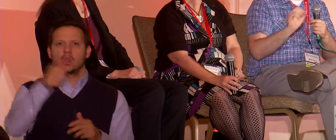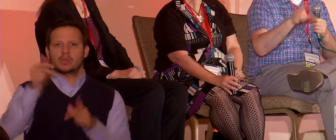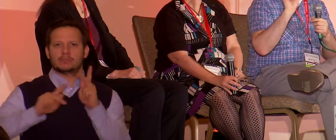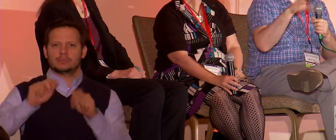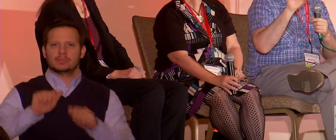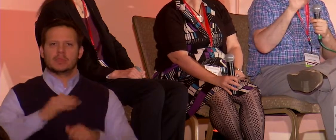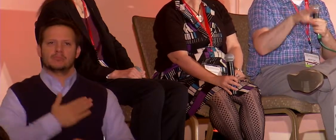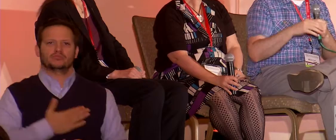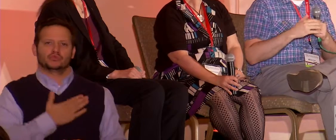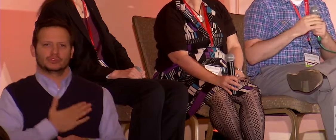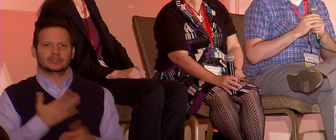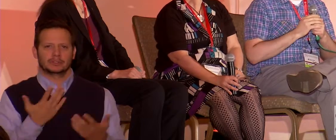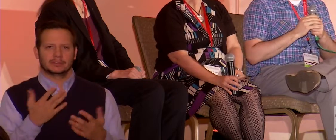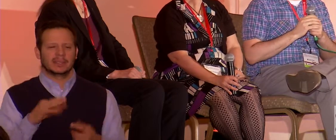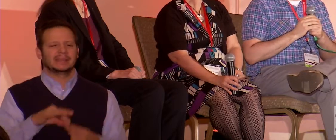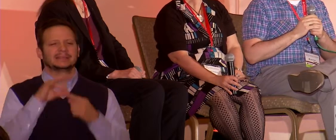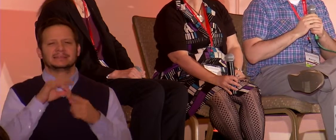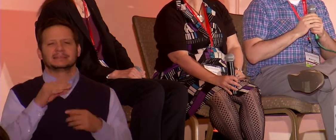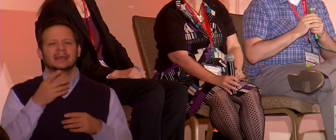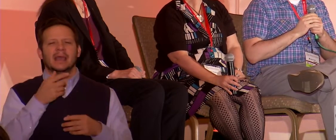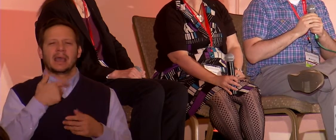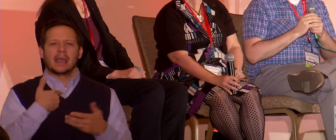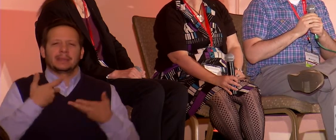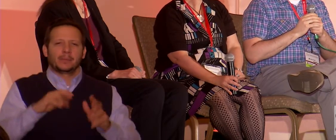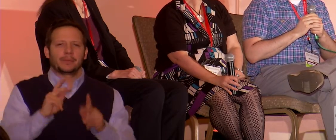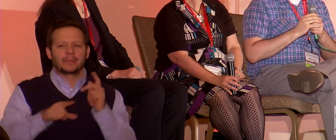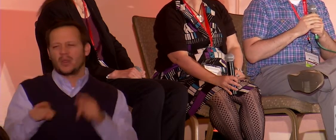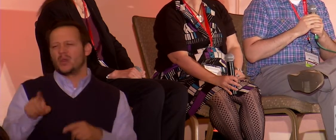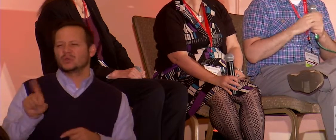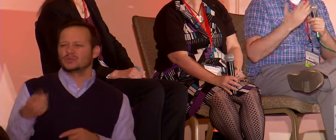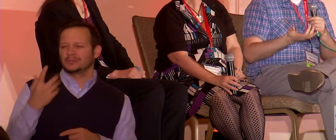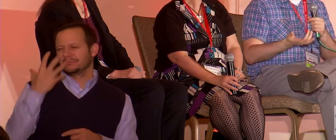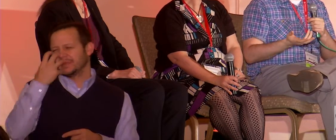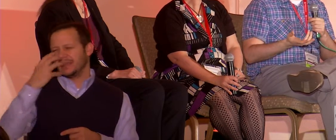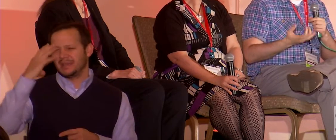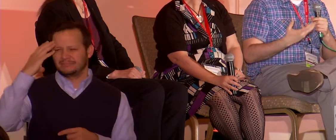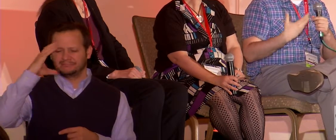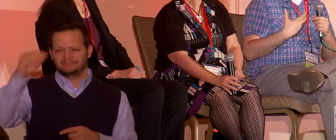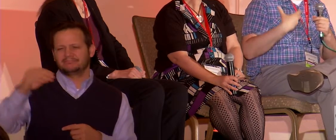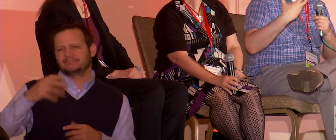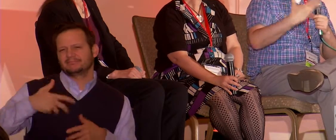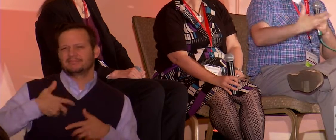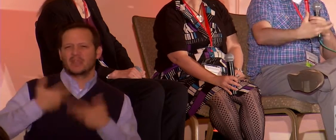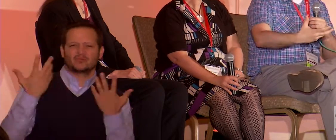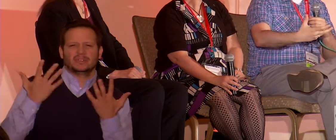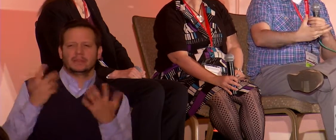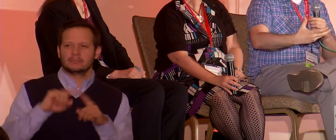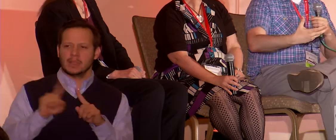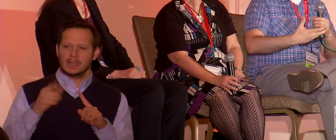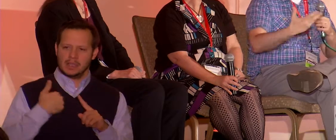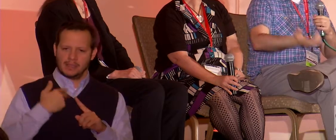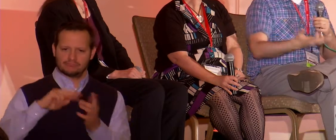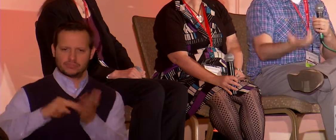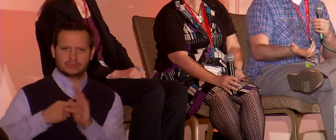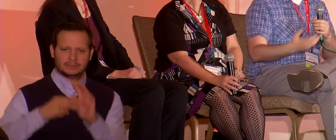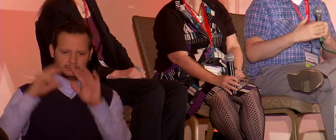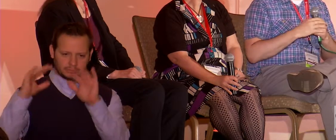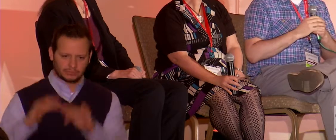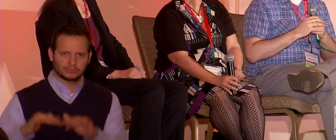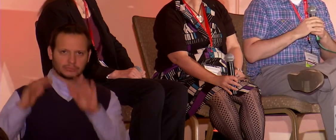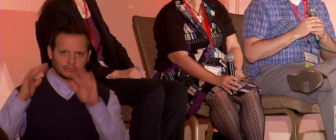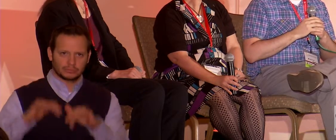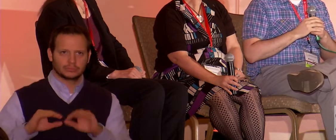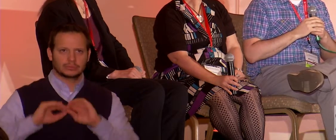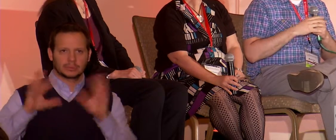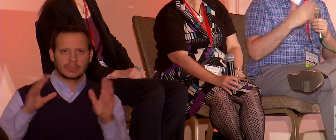like angry little jabs on Facebook and whatnot. And so I sort of owe a lot of credit to that process, because now I get to write about